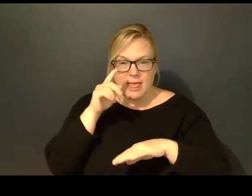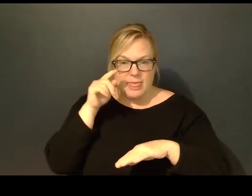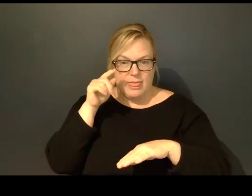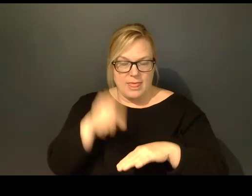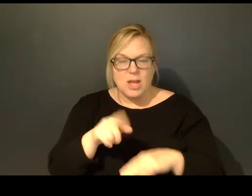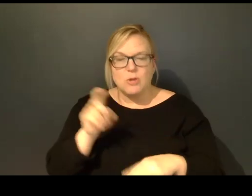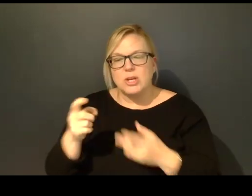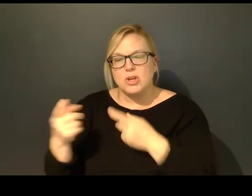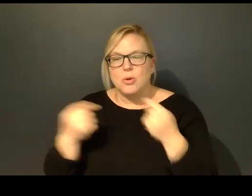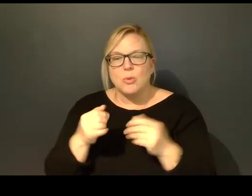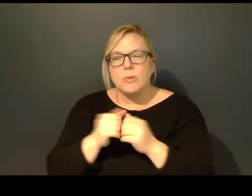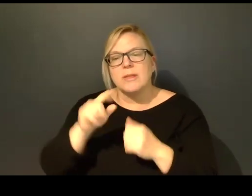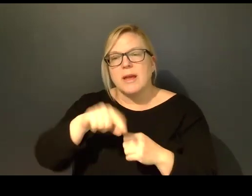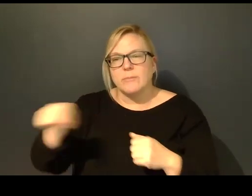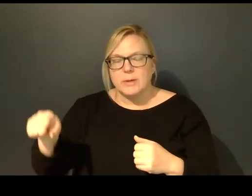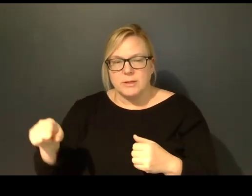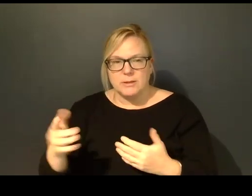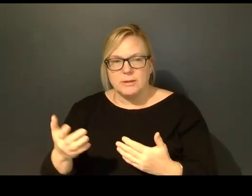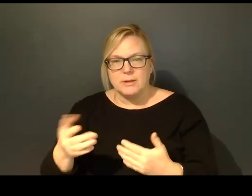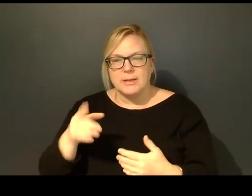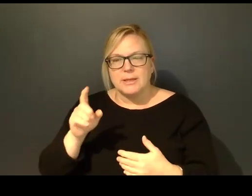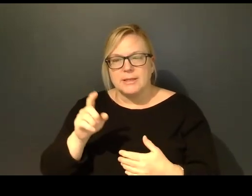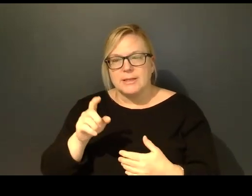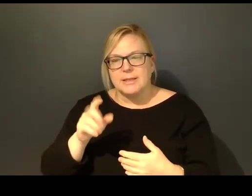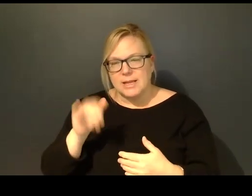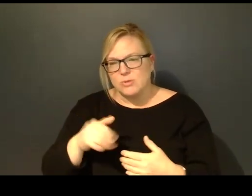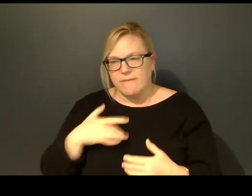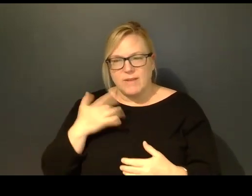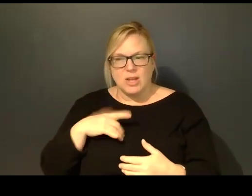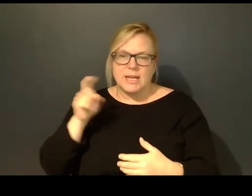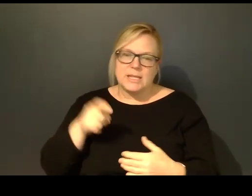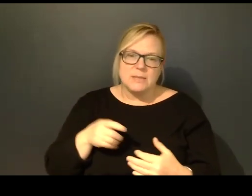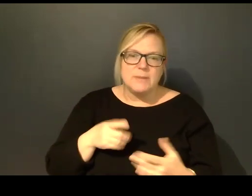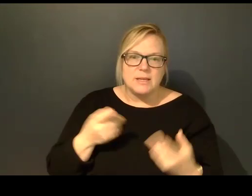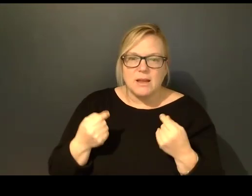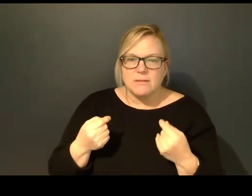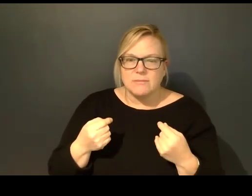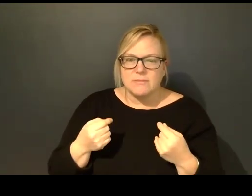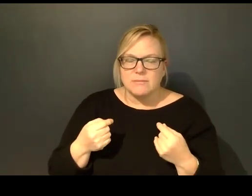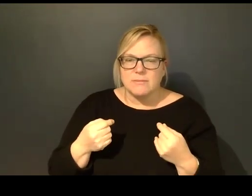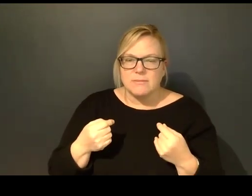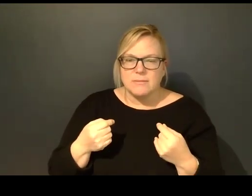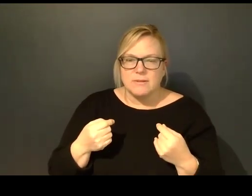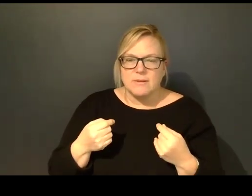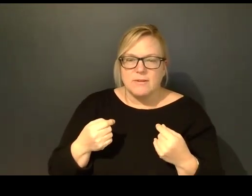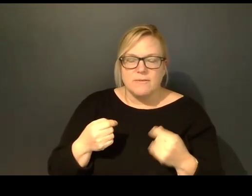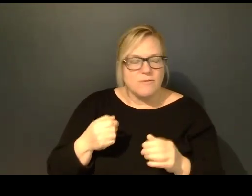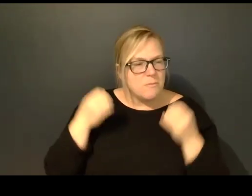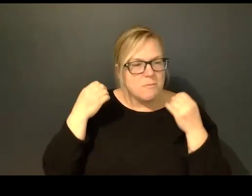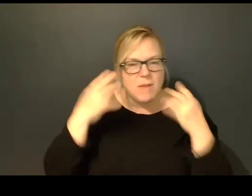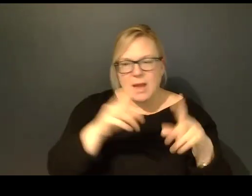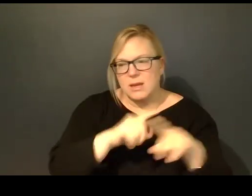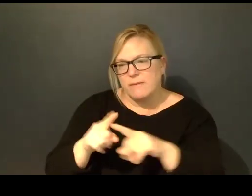done with the government. And this is what needs to be done, I think, all across the board when it comes to that kind of stuff. I'm not sure for